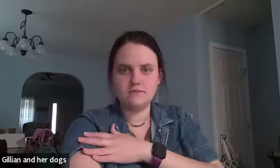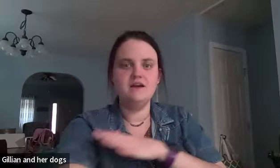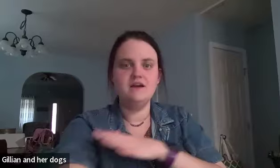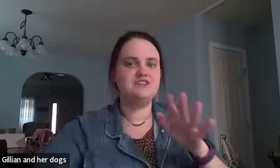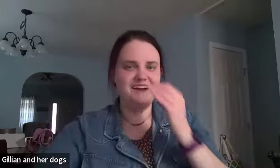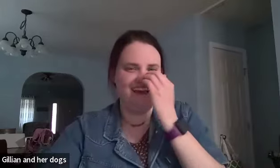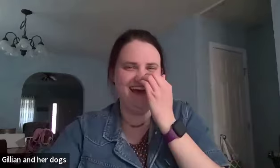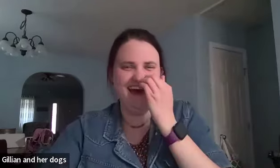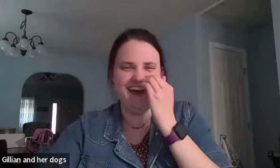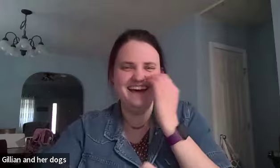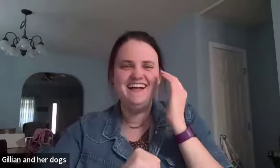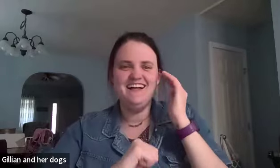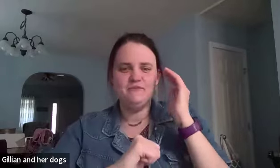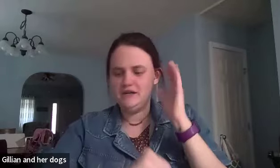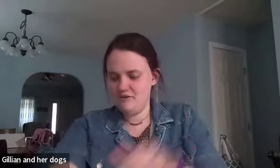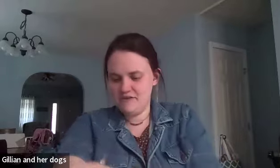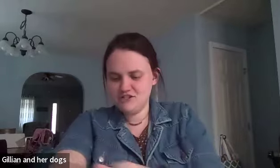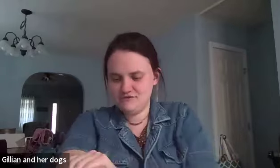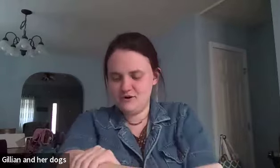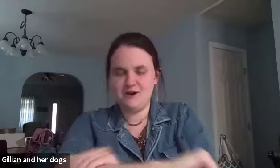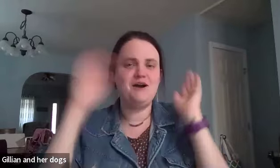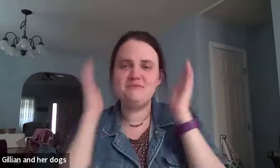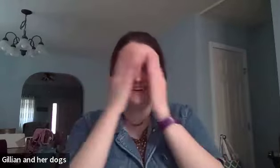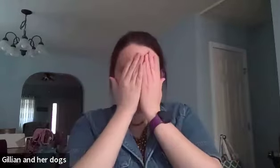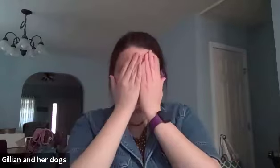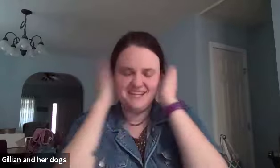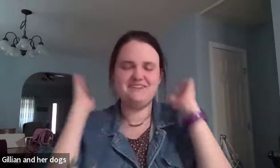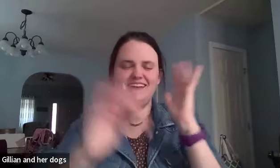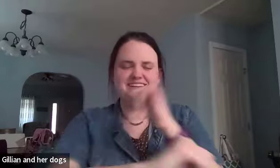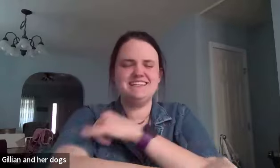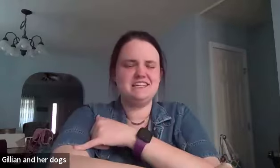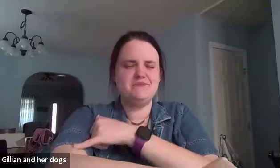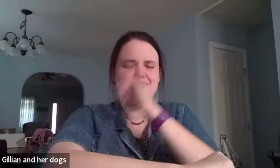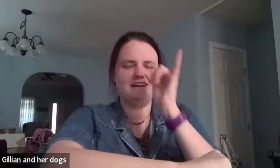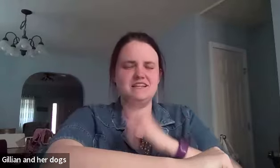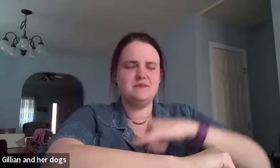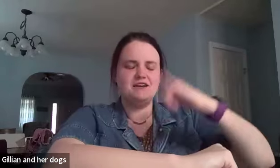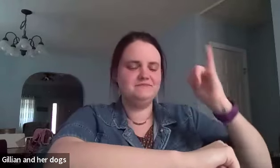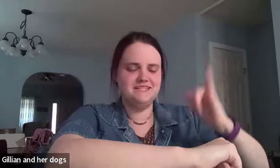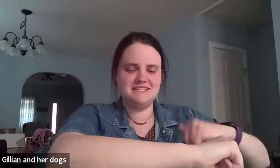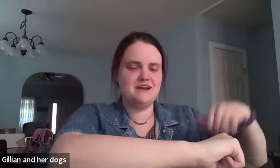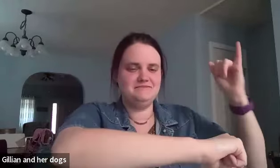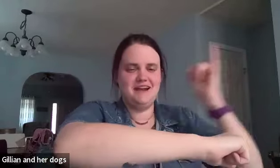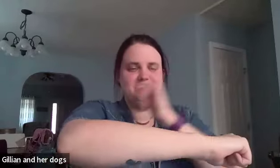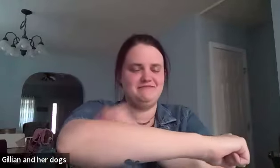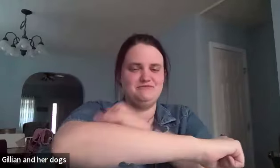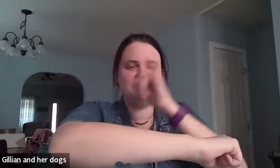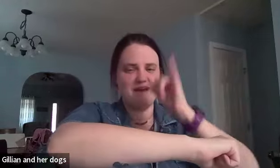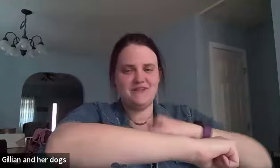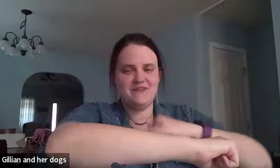forearm. Sorry. Wait, no, that's your forearm. Oh my gosh. No. Anyways, it doesn't matter. It doesn't matter. It doesn't matter. I'm really mad that I